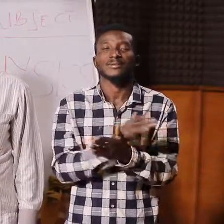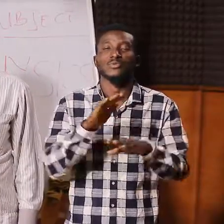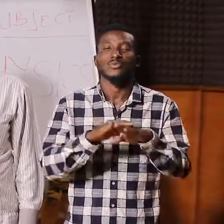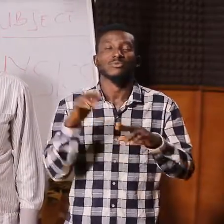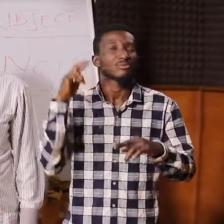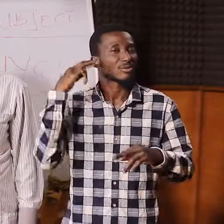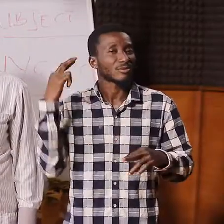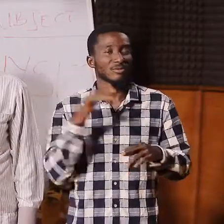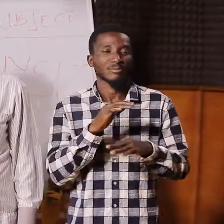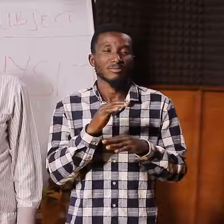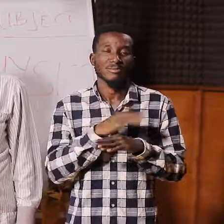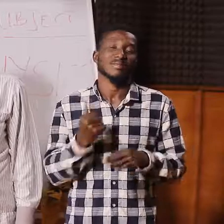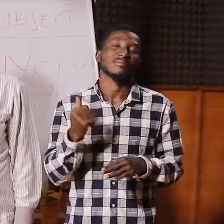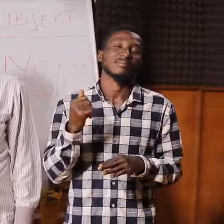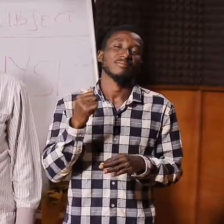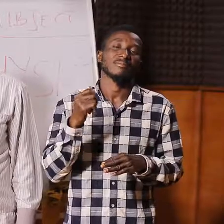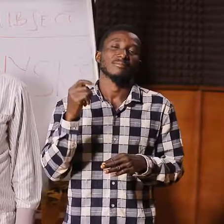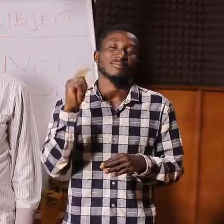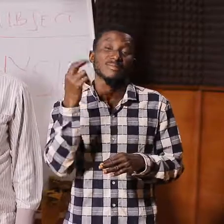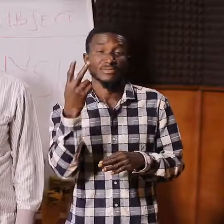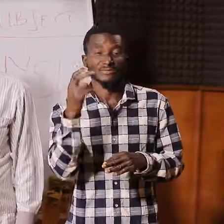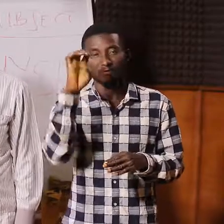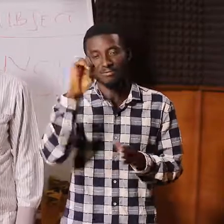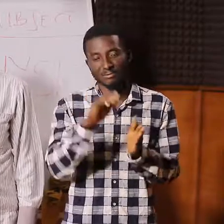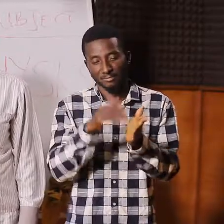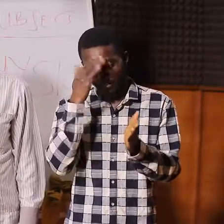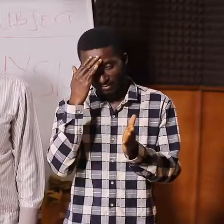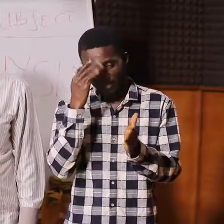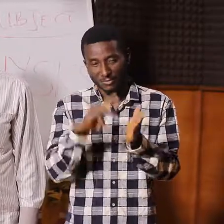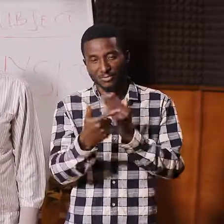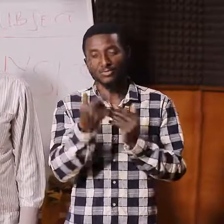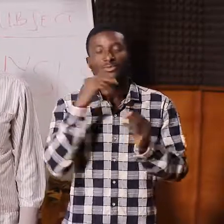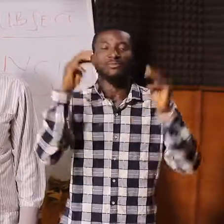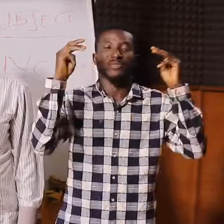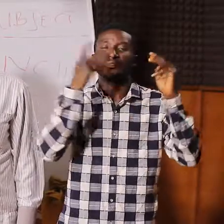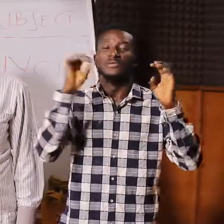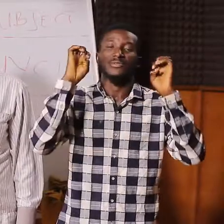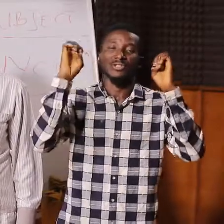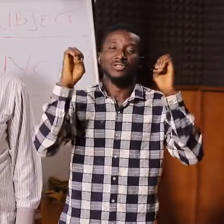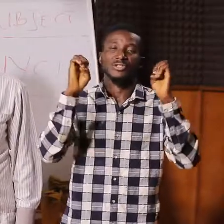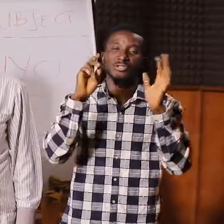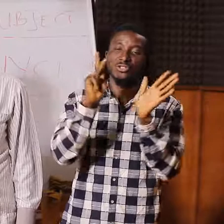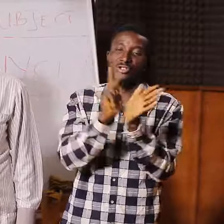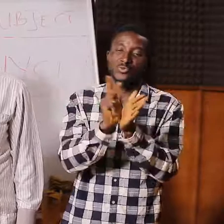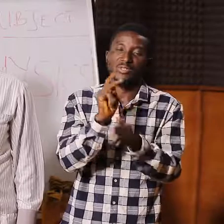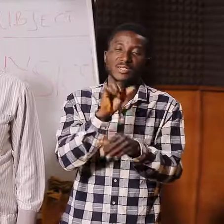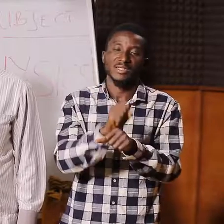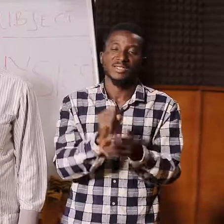on radio and television e-learning program of Ministry of Education, Kaduna